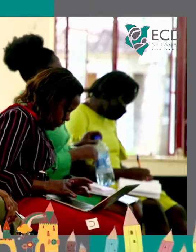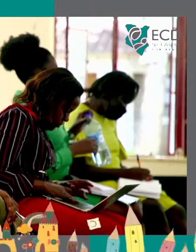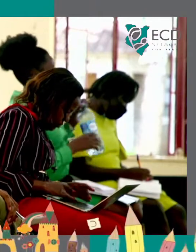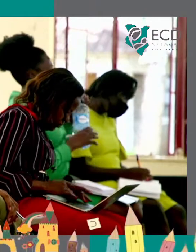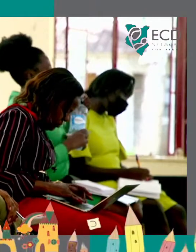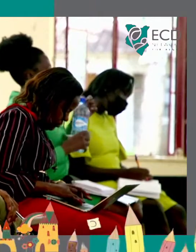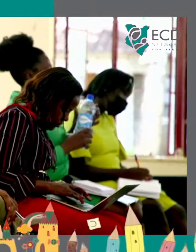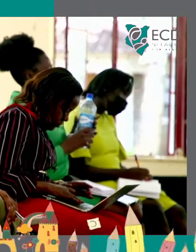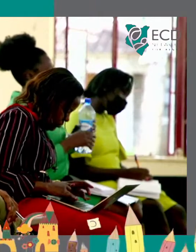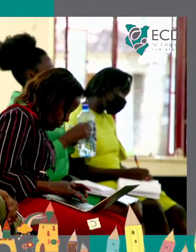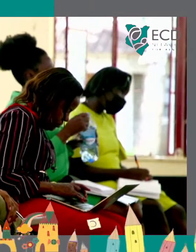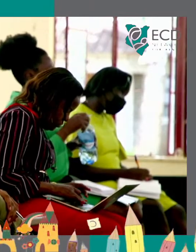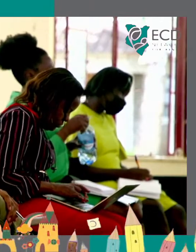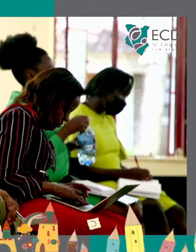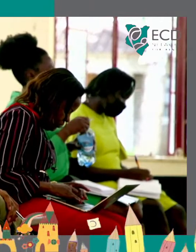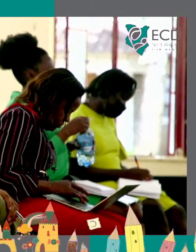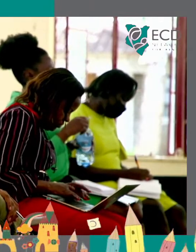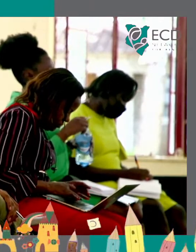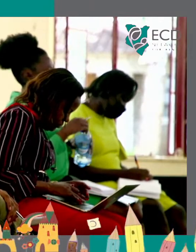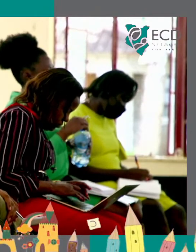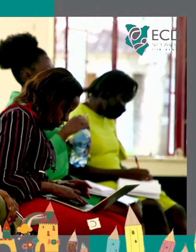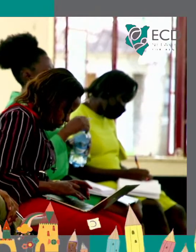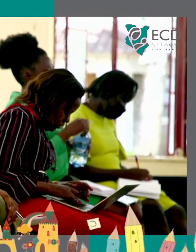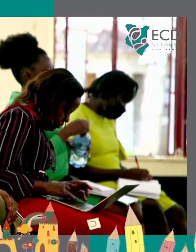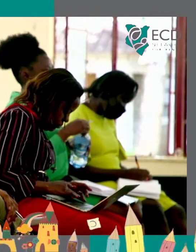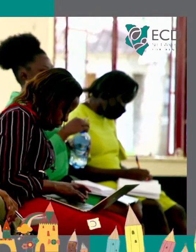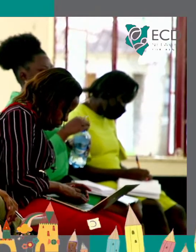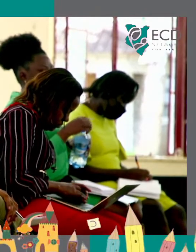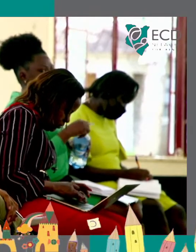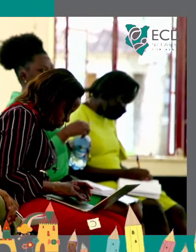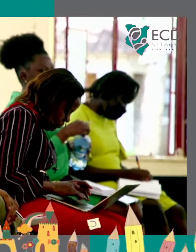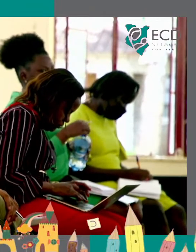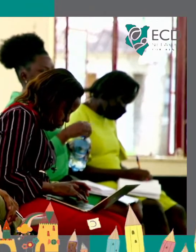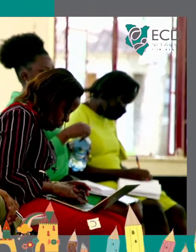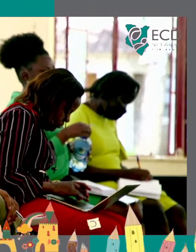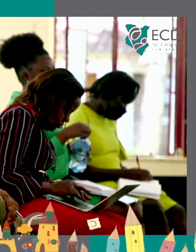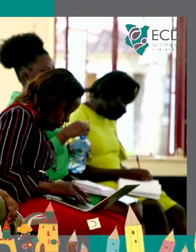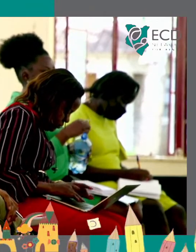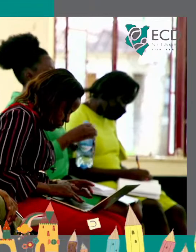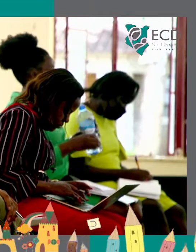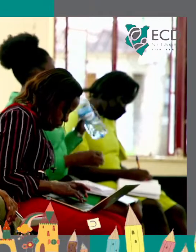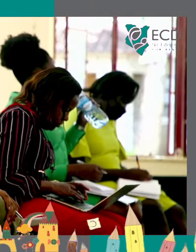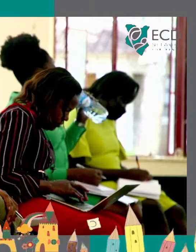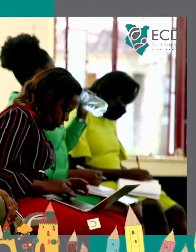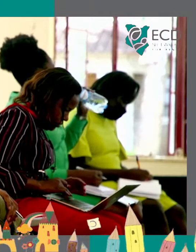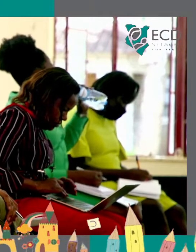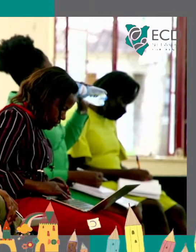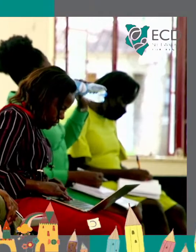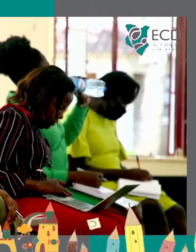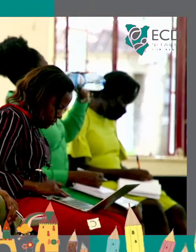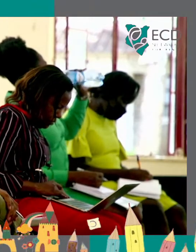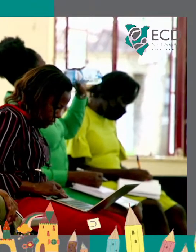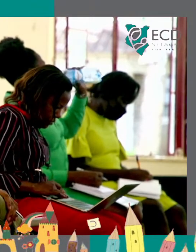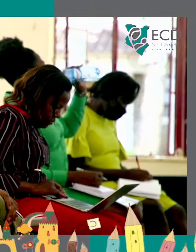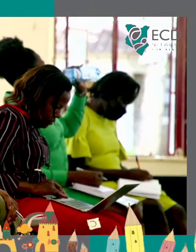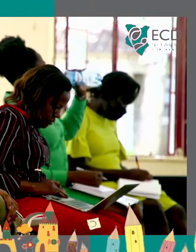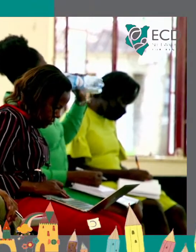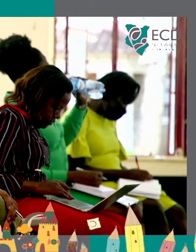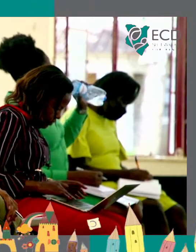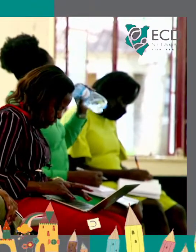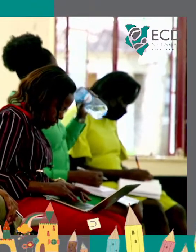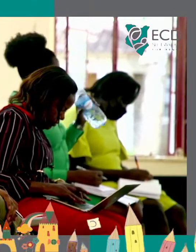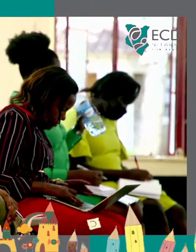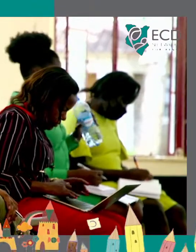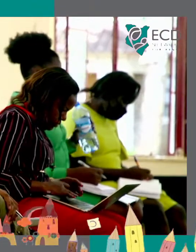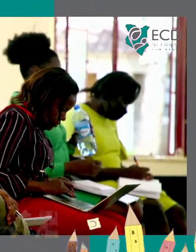tasked, we were all task shifted to support the country's efforts towards fighting the COVID-19